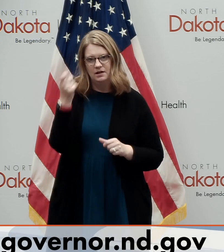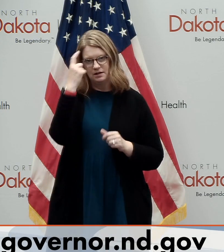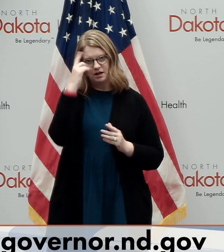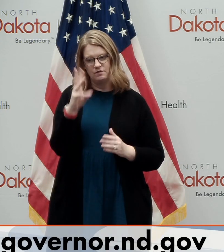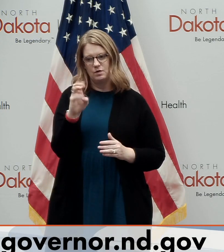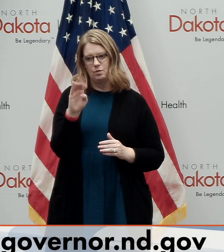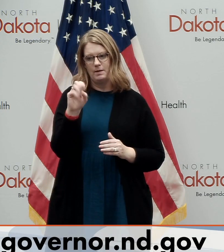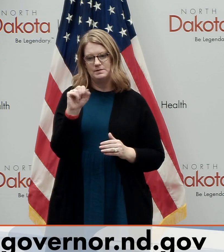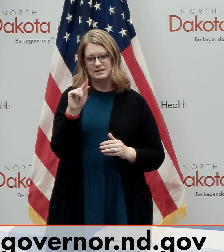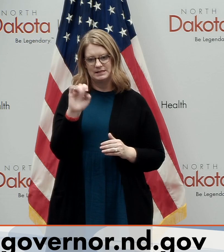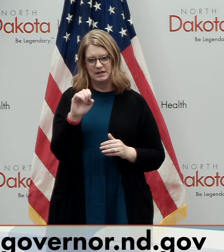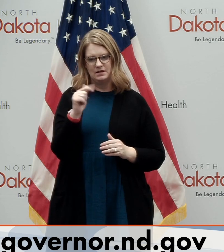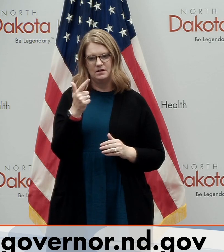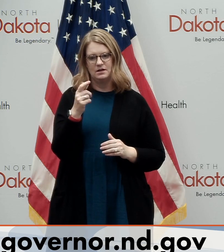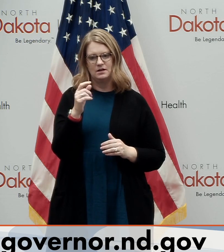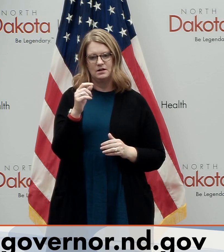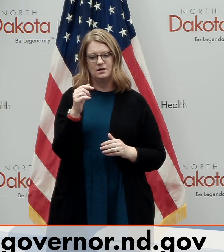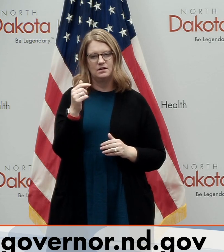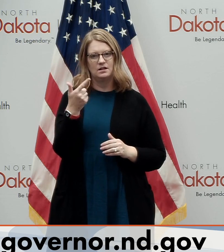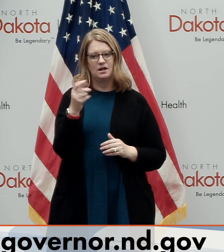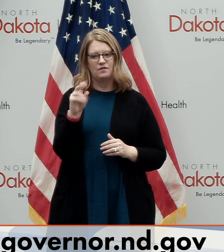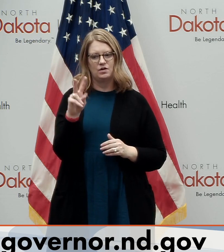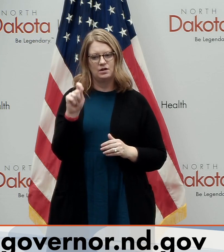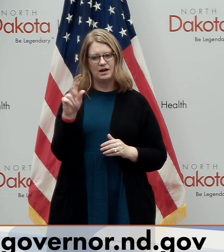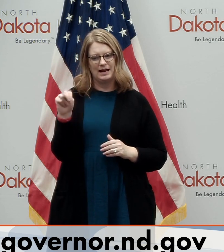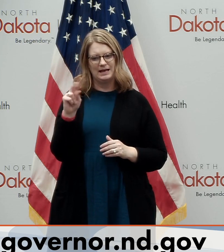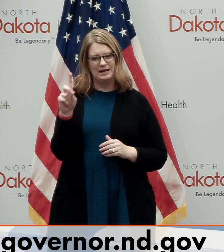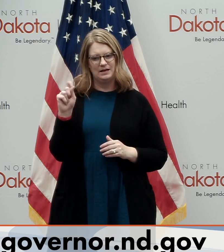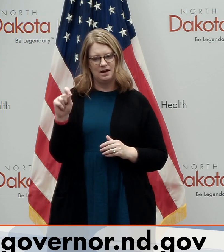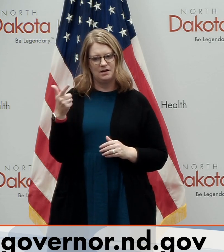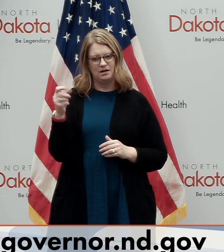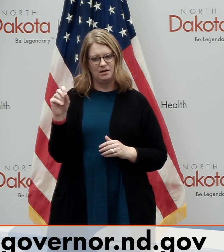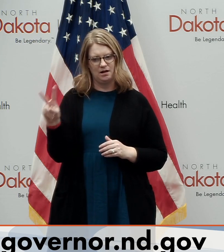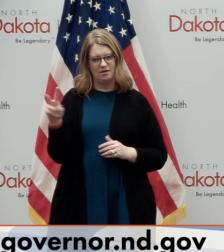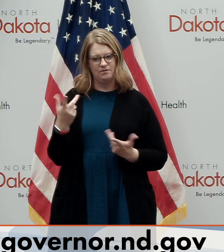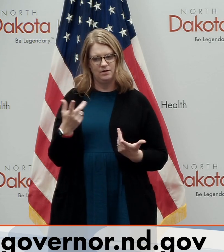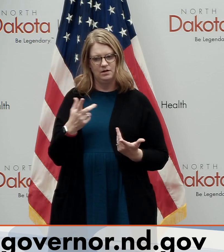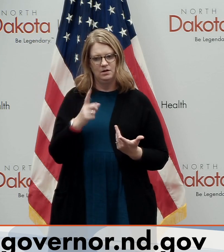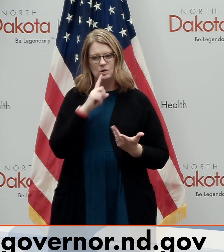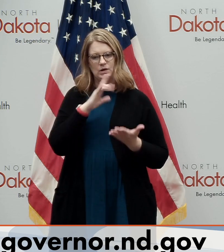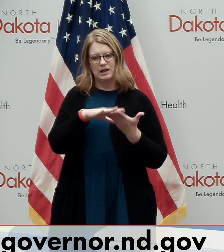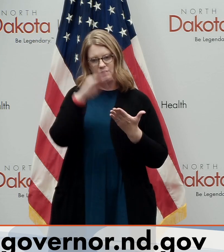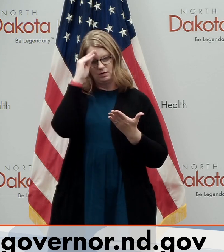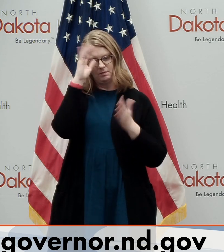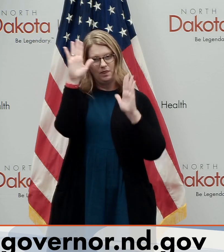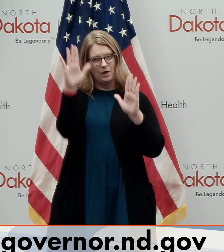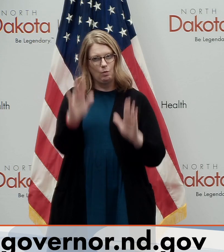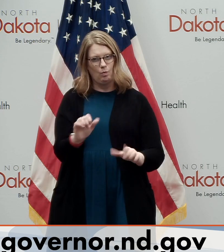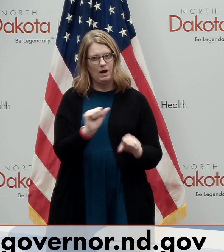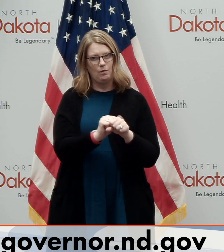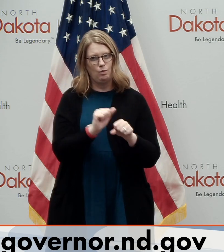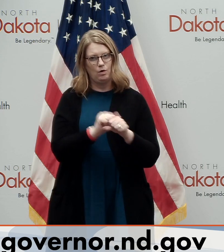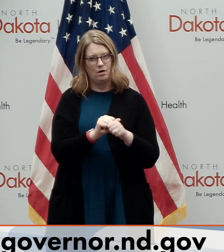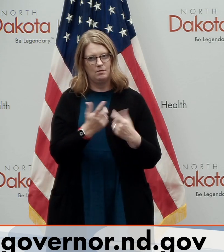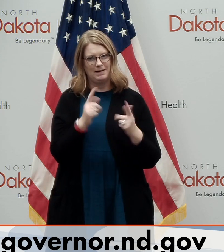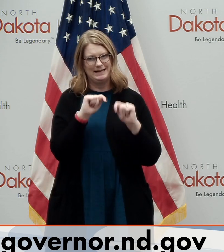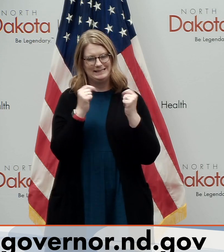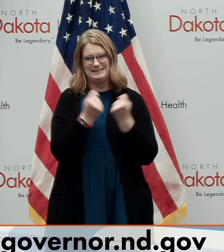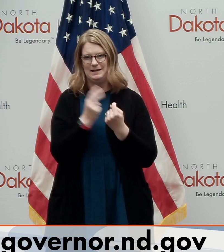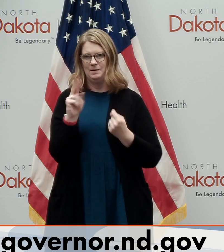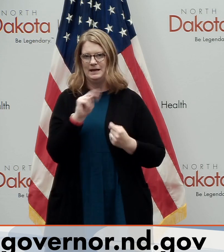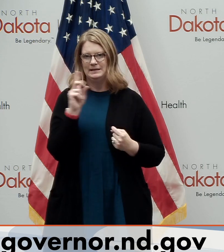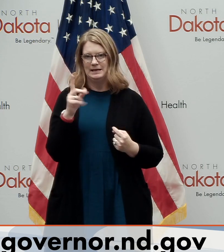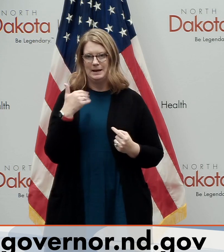website, governor.nd.gov. Tune in and learn more about the great work being done by Team ND